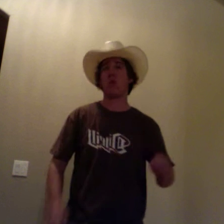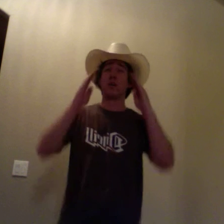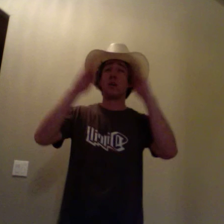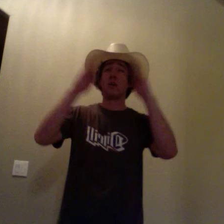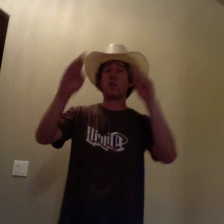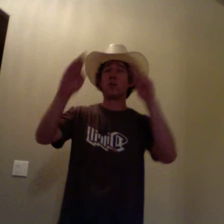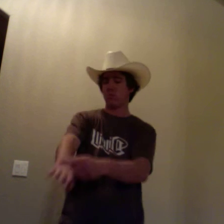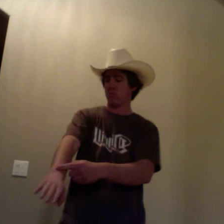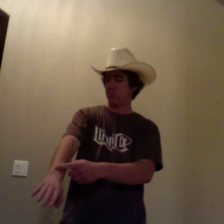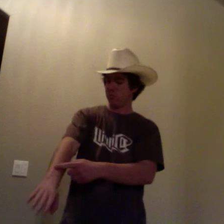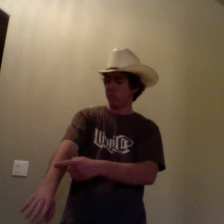Wake up slow.